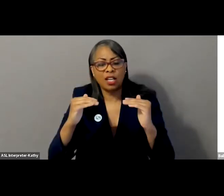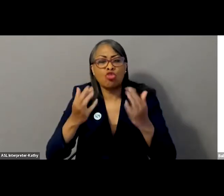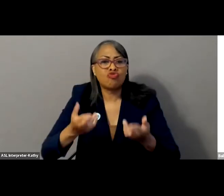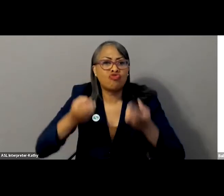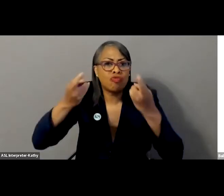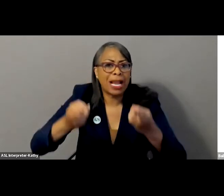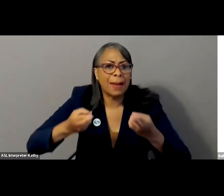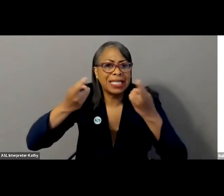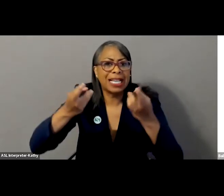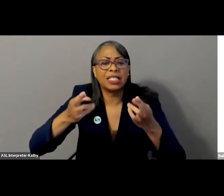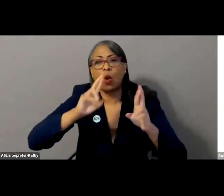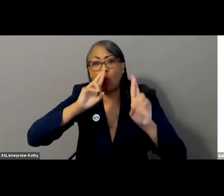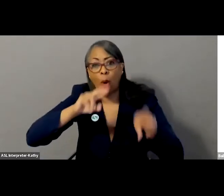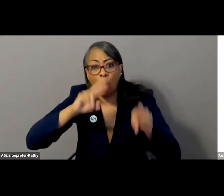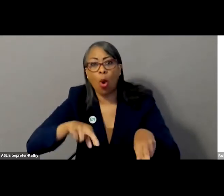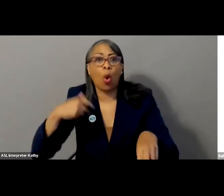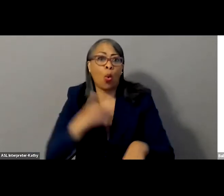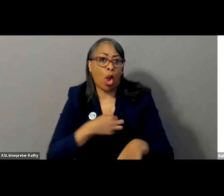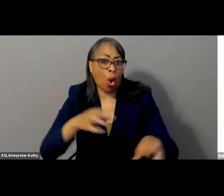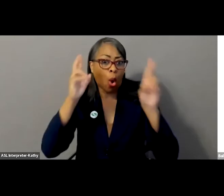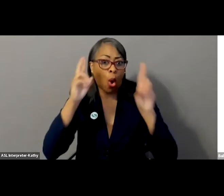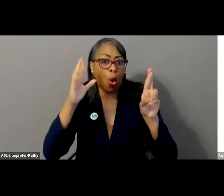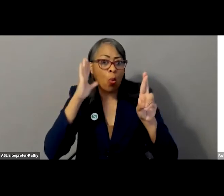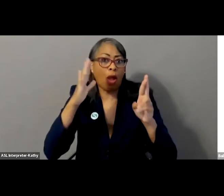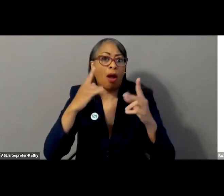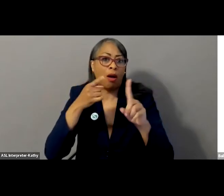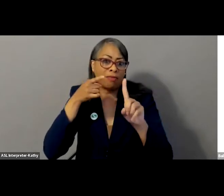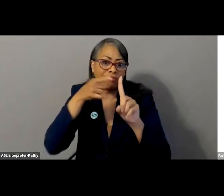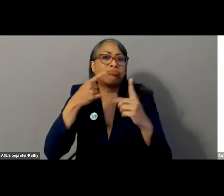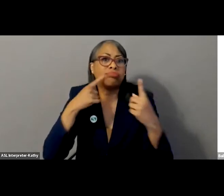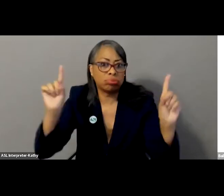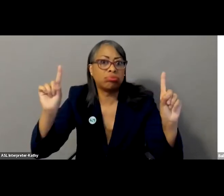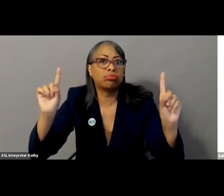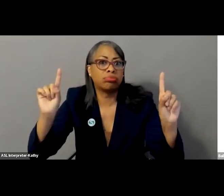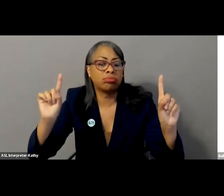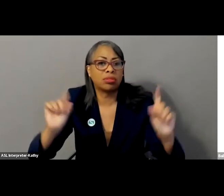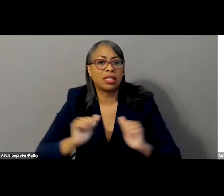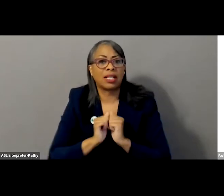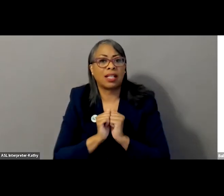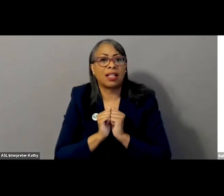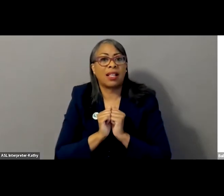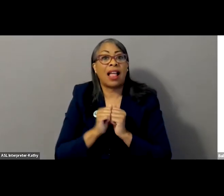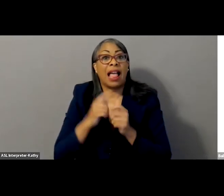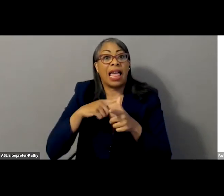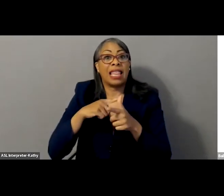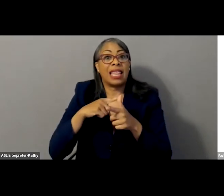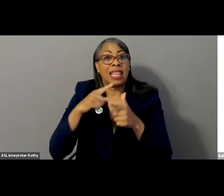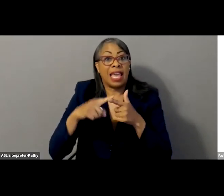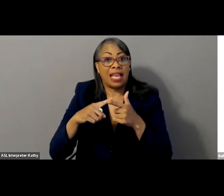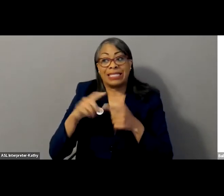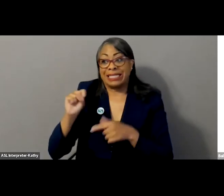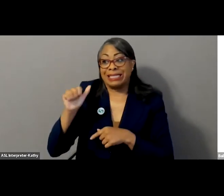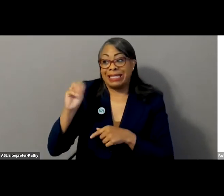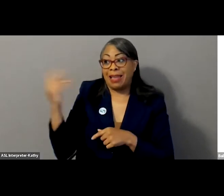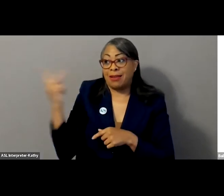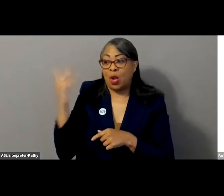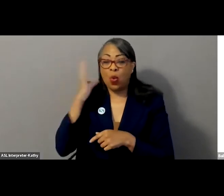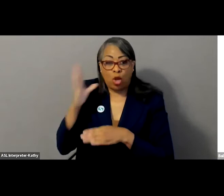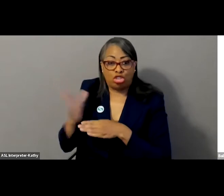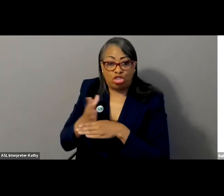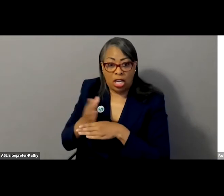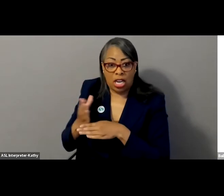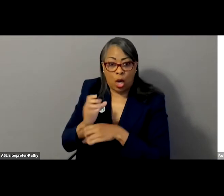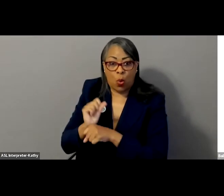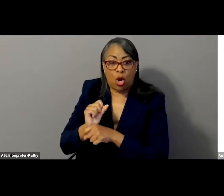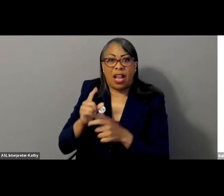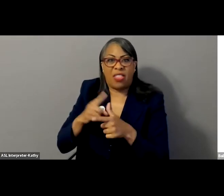report that we hope will help realize that vision. And then Sam and I will share that work, and then I'll come back